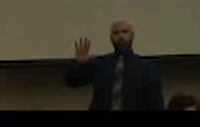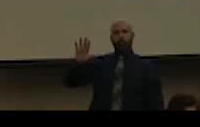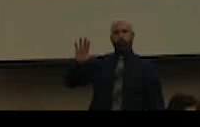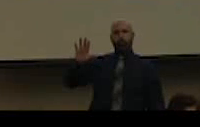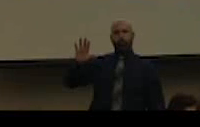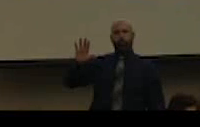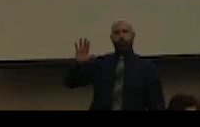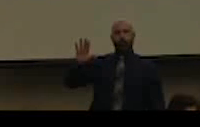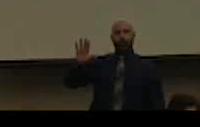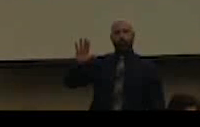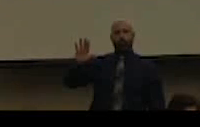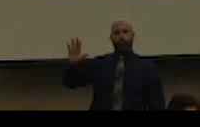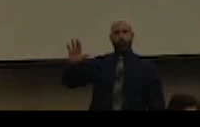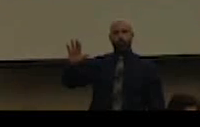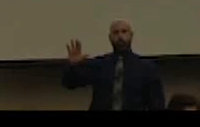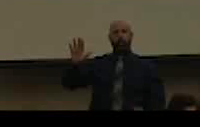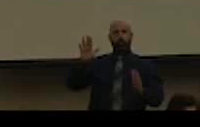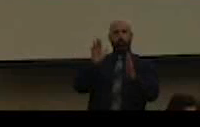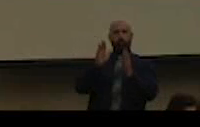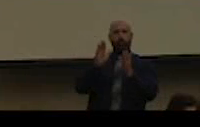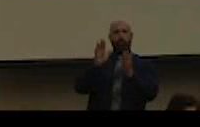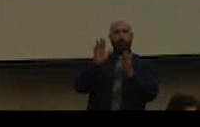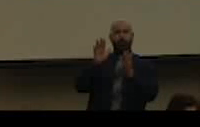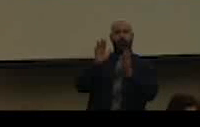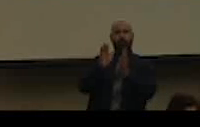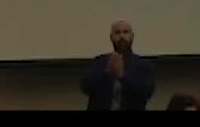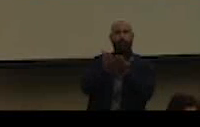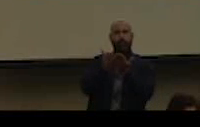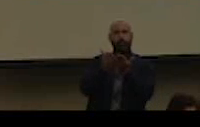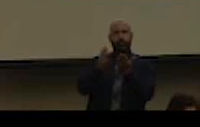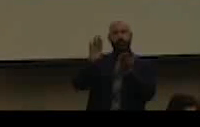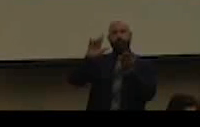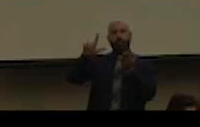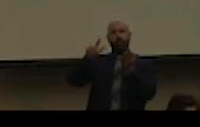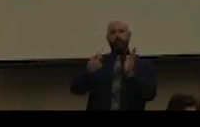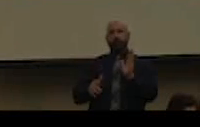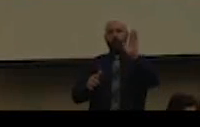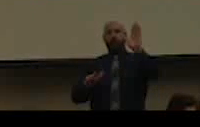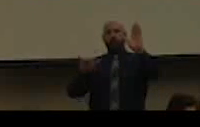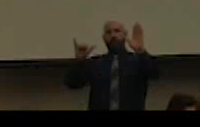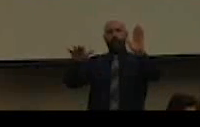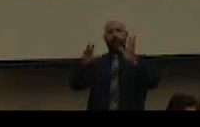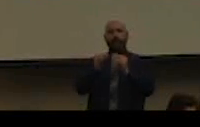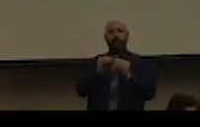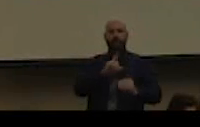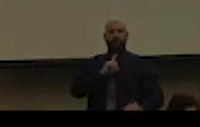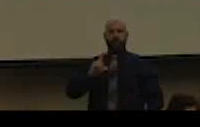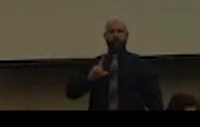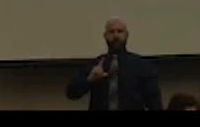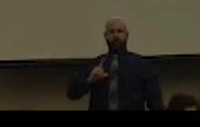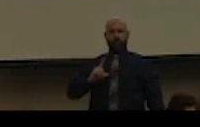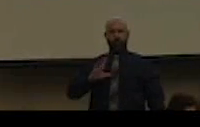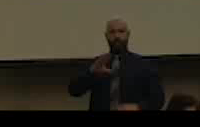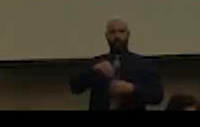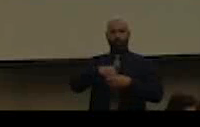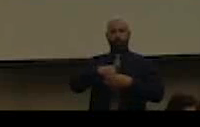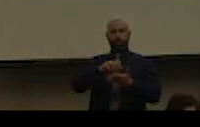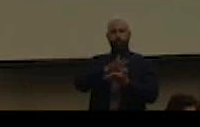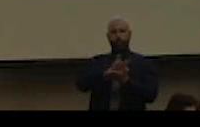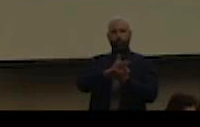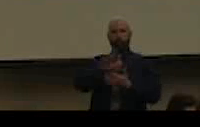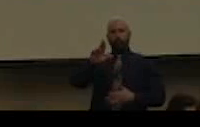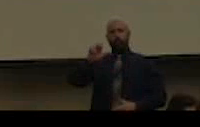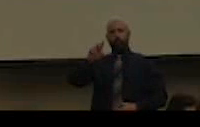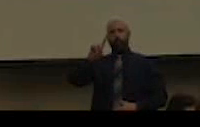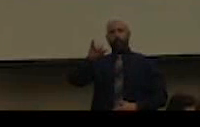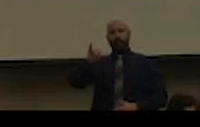part of her package, that session, included the school readiness tax credits that to this day